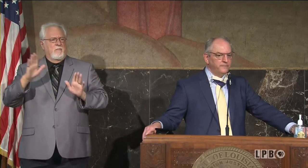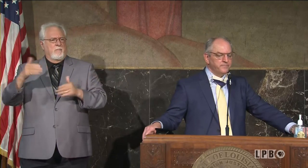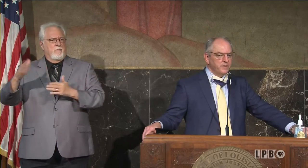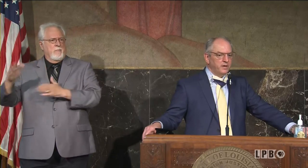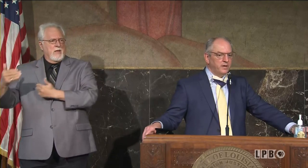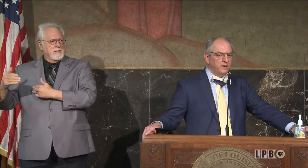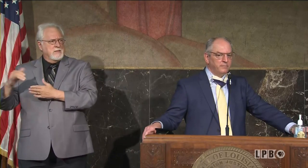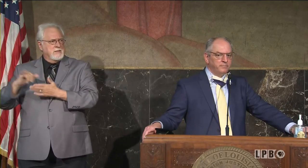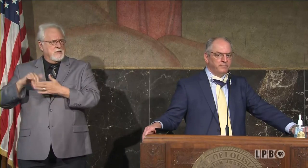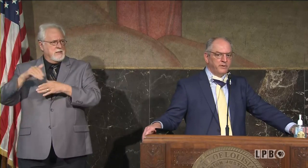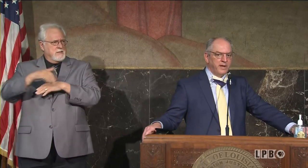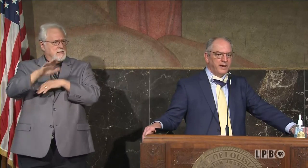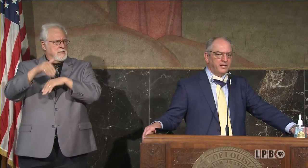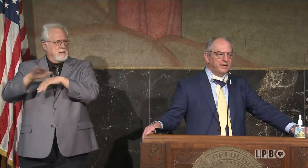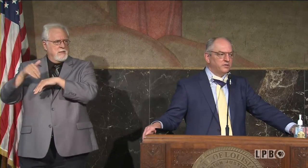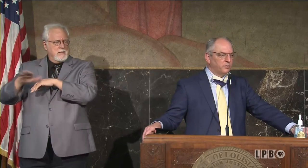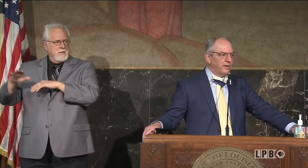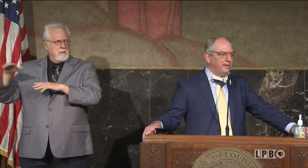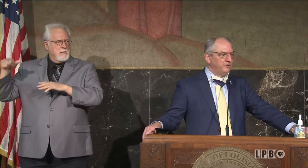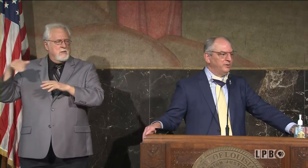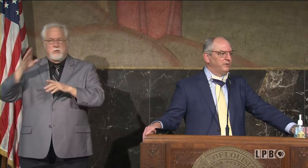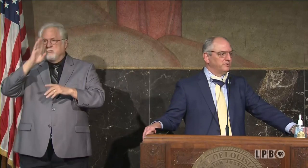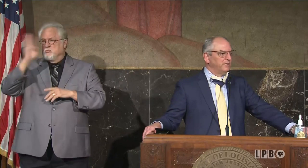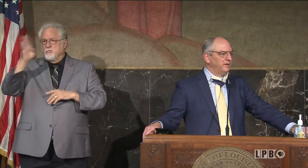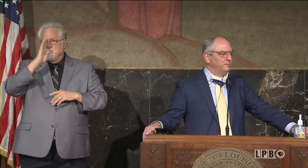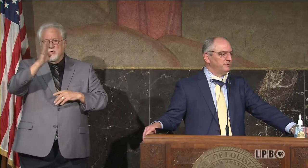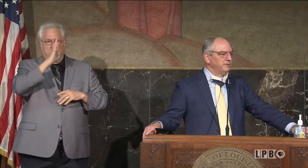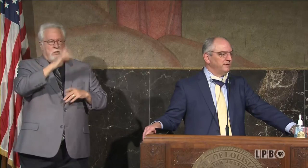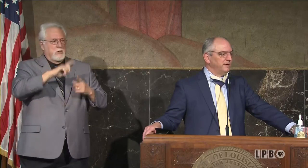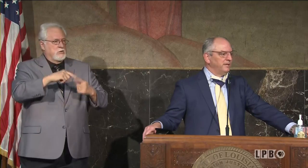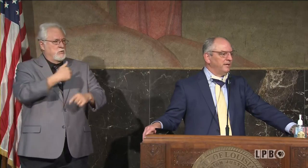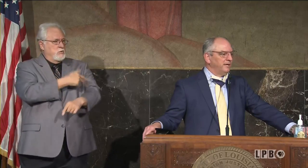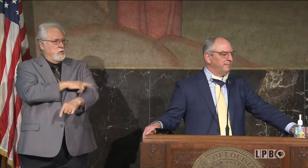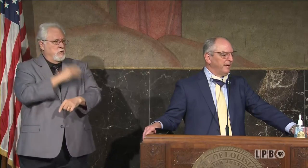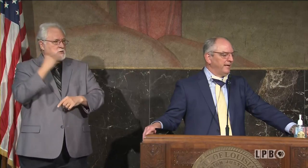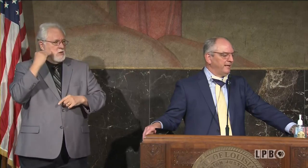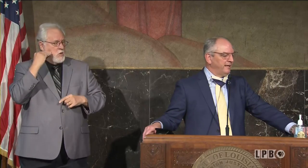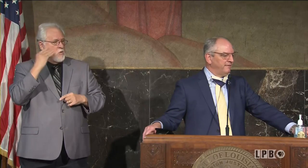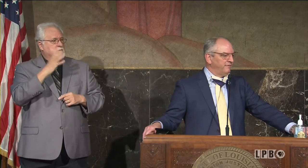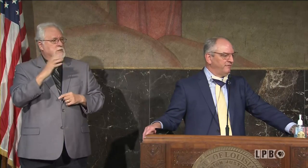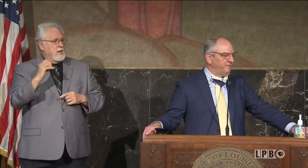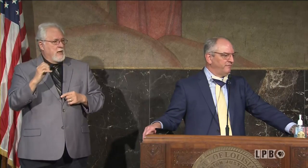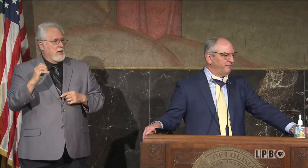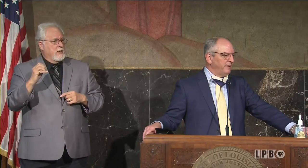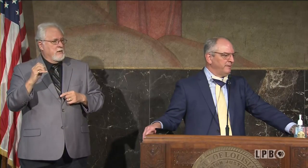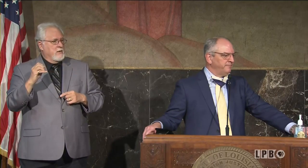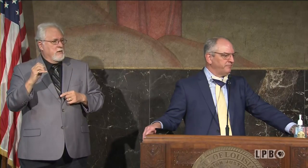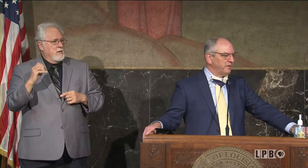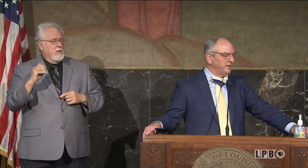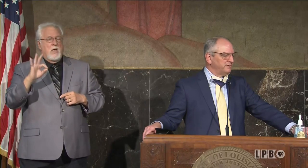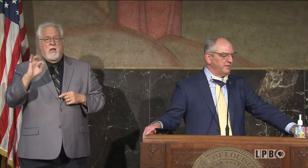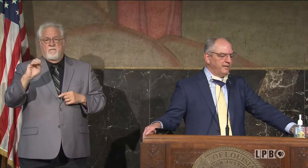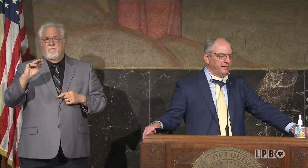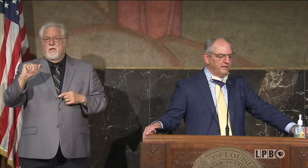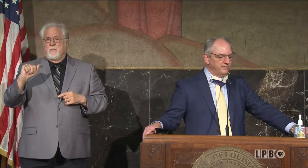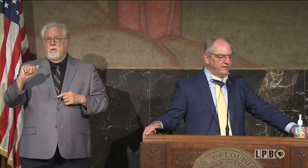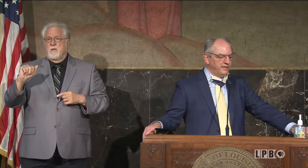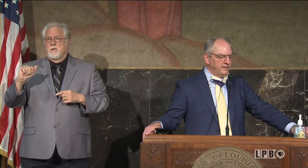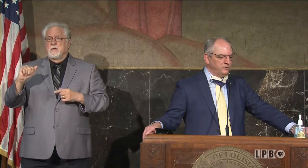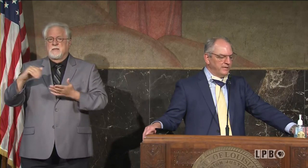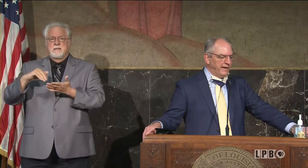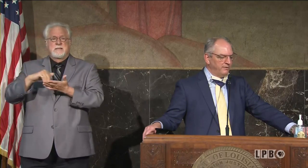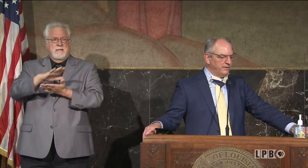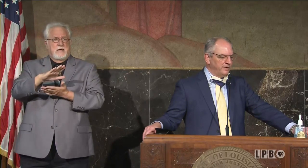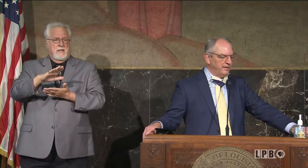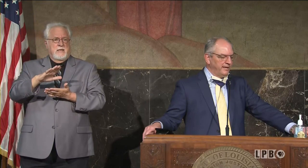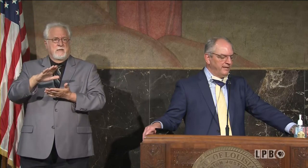go periodically directly to nursing homes, and FEMA is sending